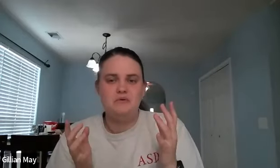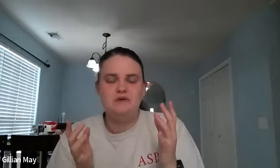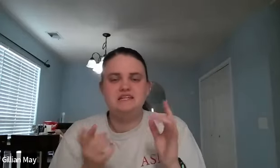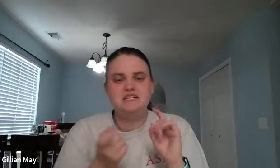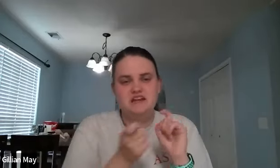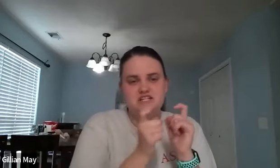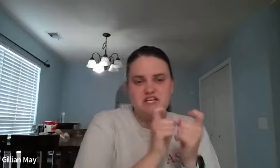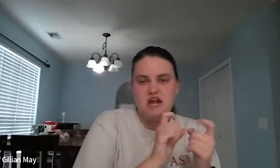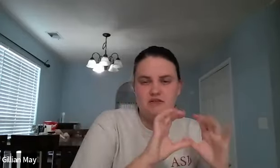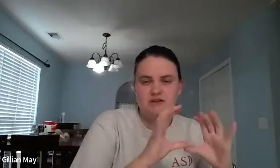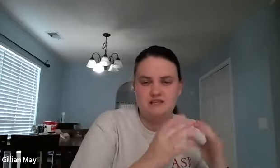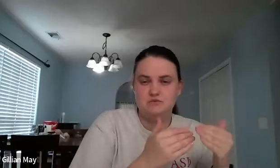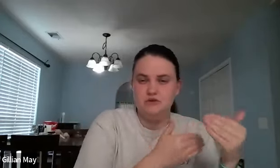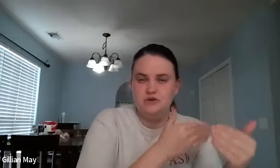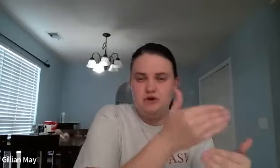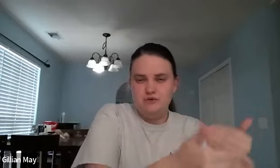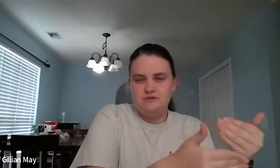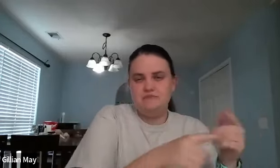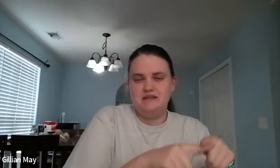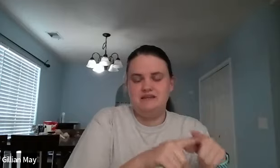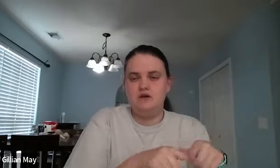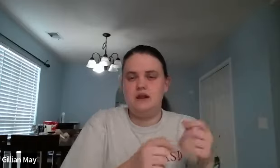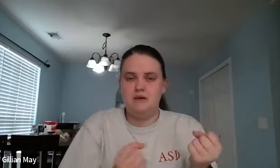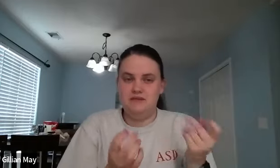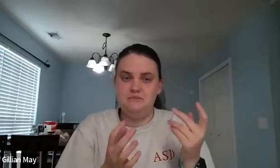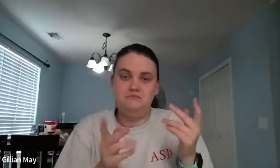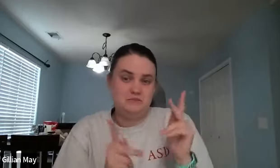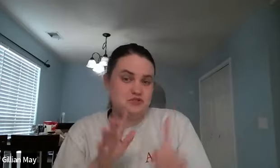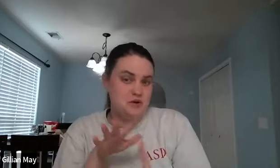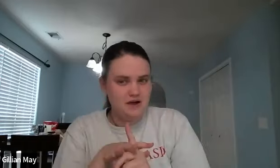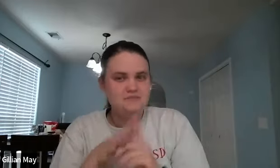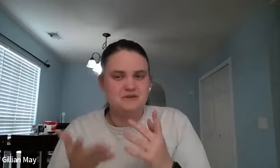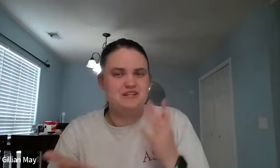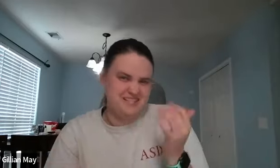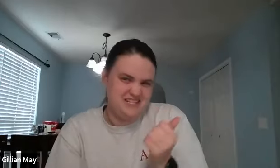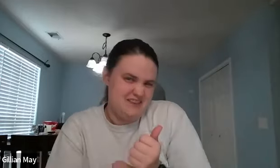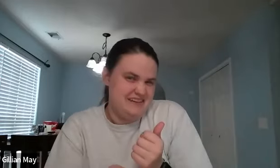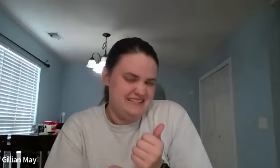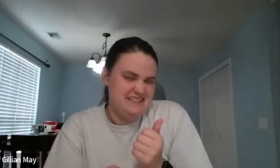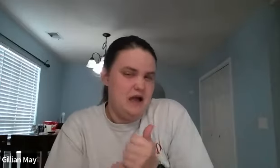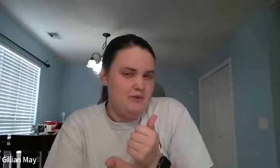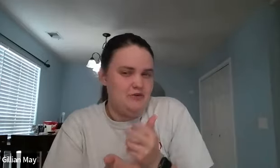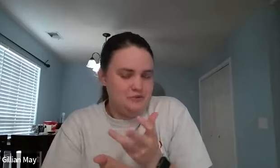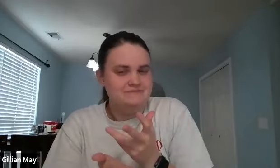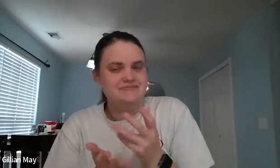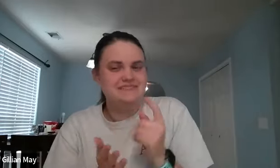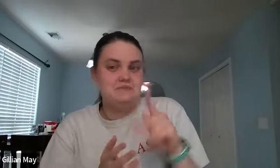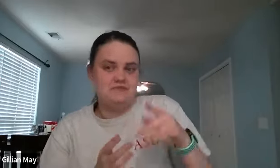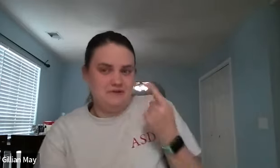know, it does kind of change how the class will go depending on how many people show up. So it is just kind of a nice little helpful tip for